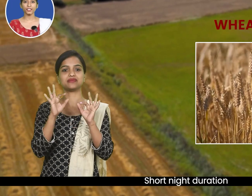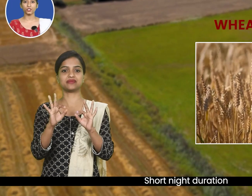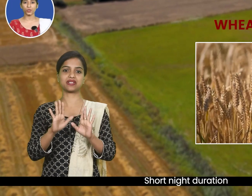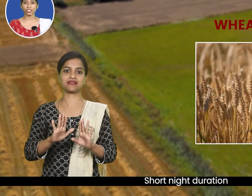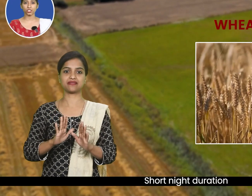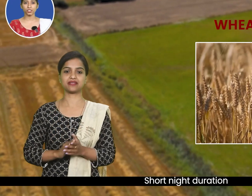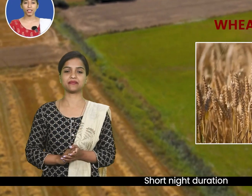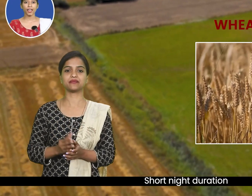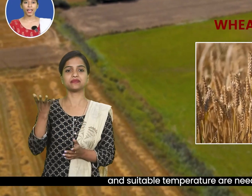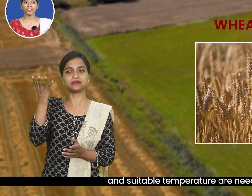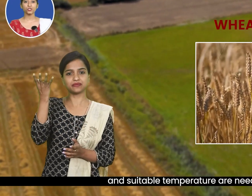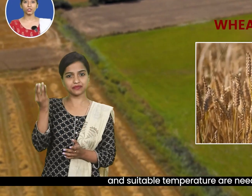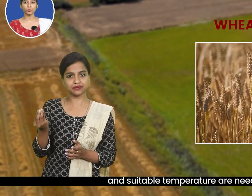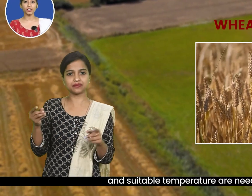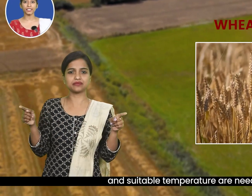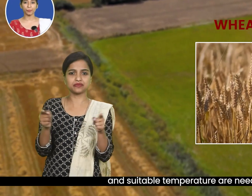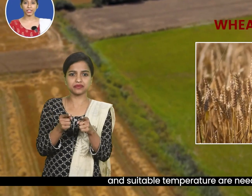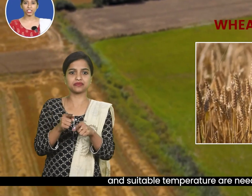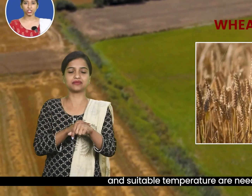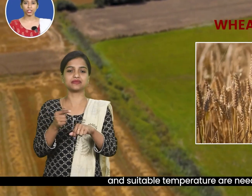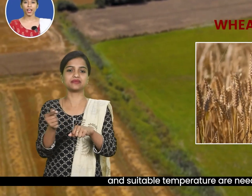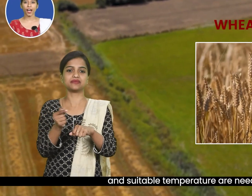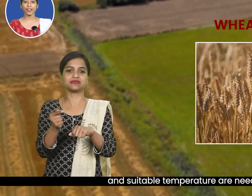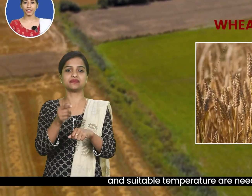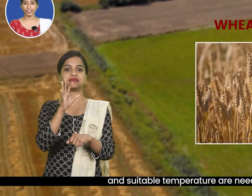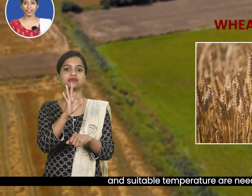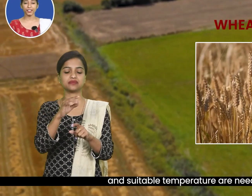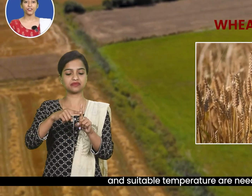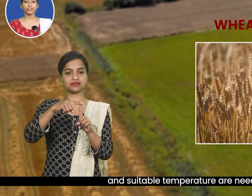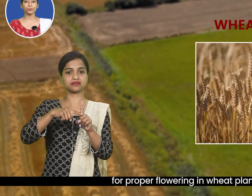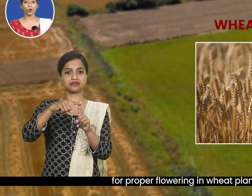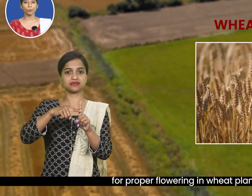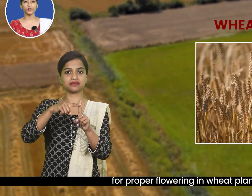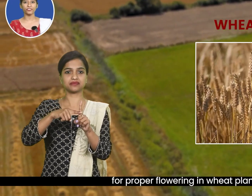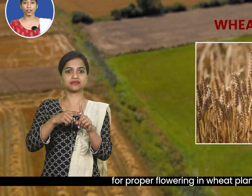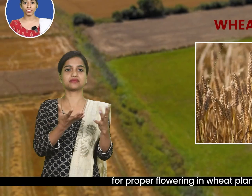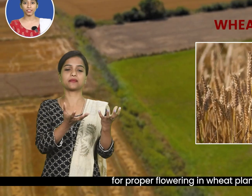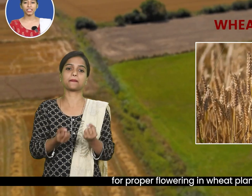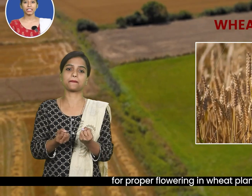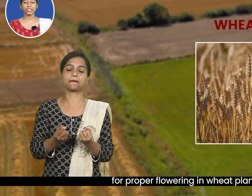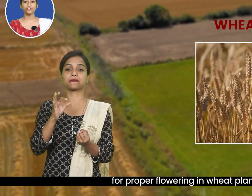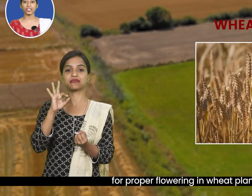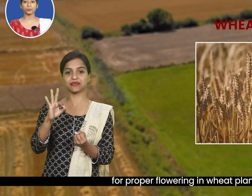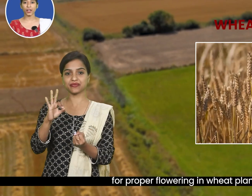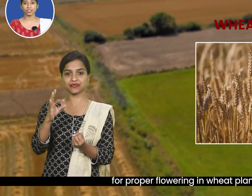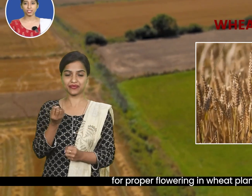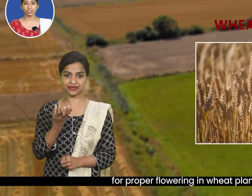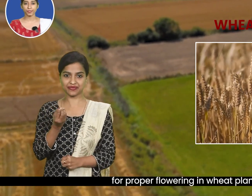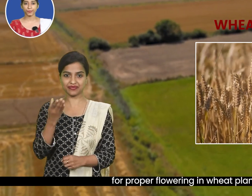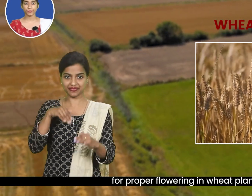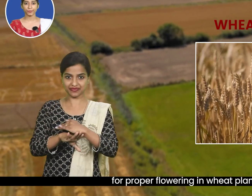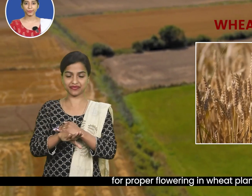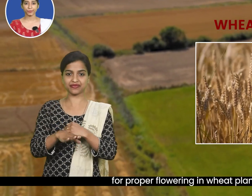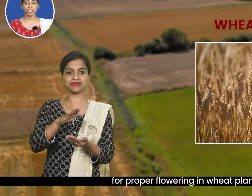Short night duration and suitable temperature are needed for proper flowering in wheat